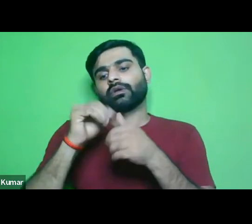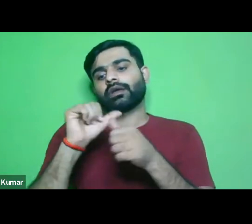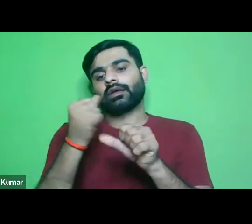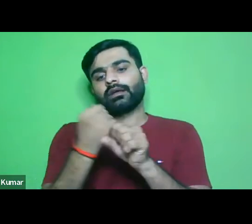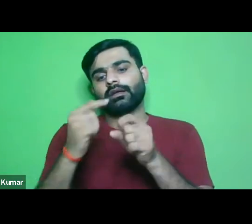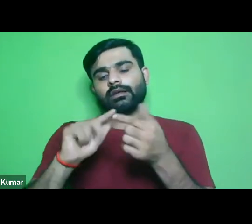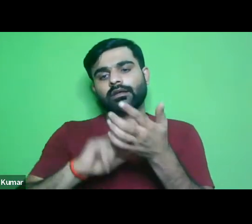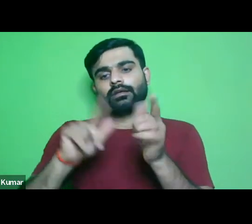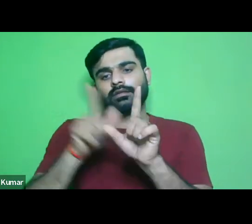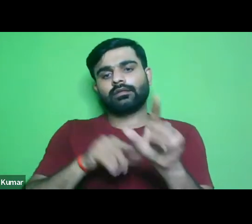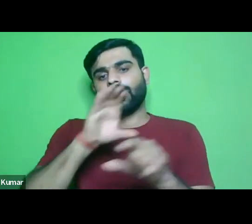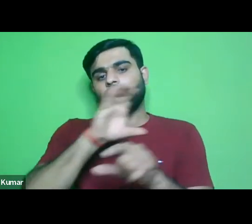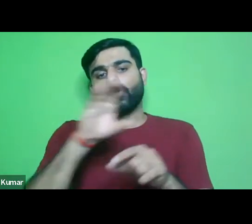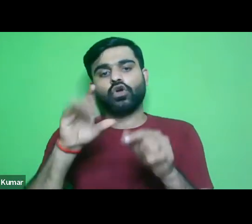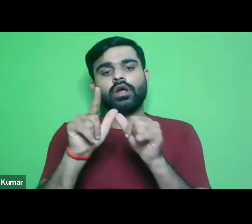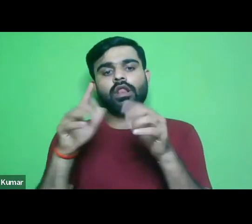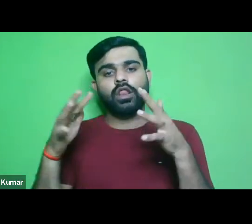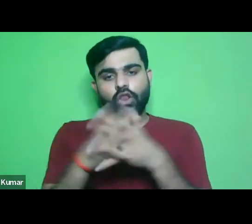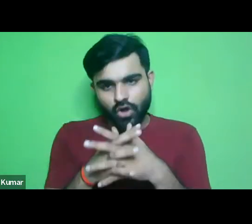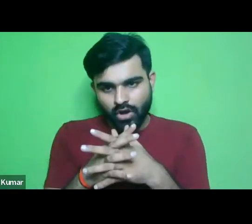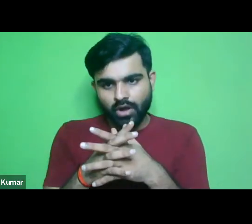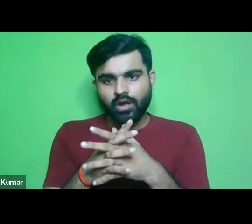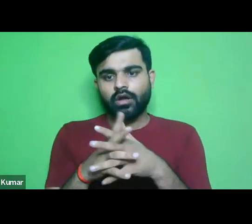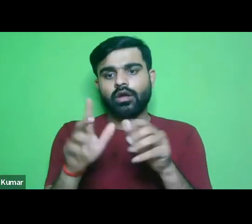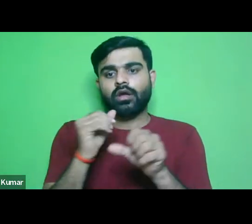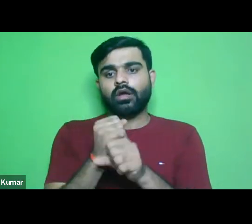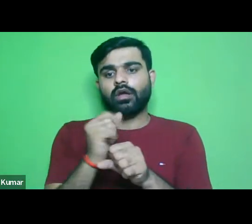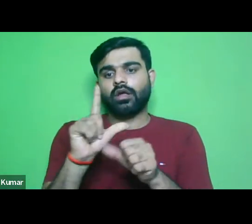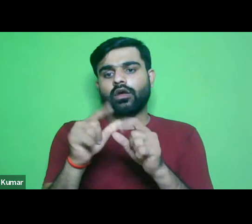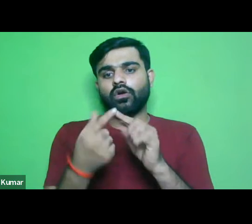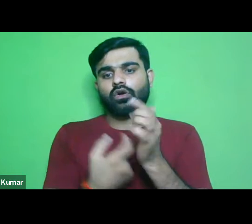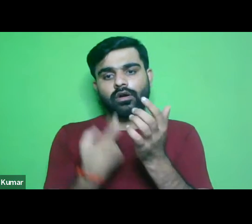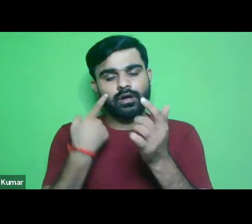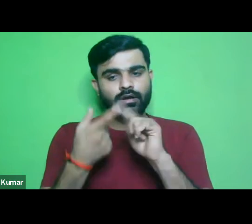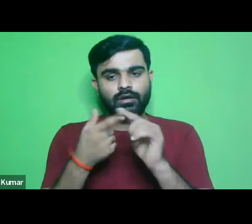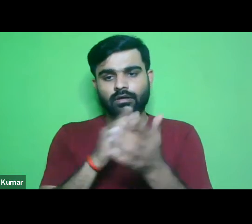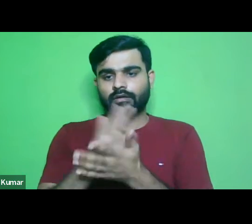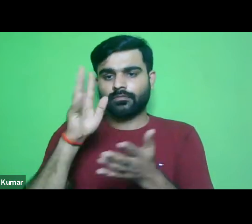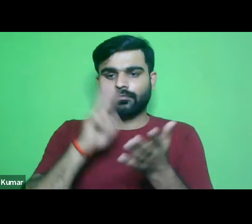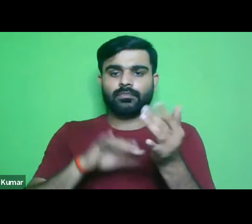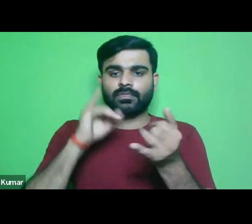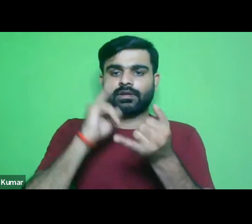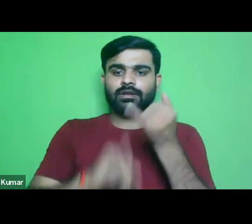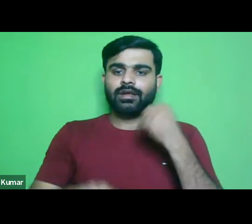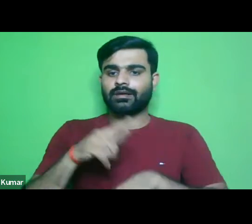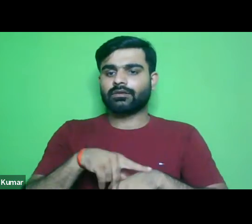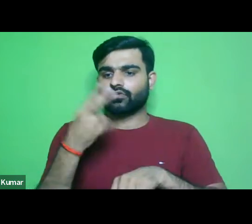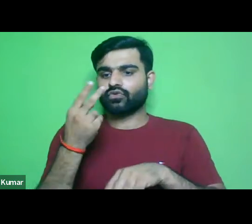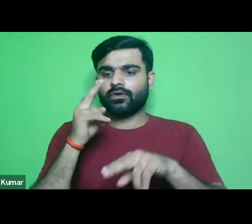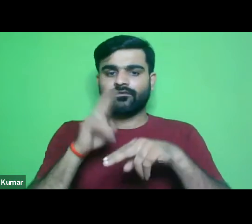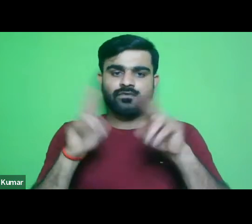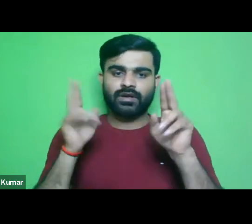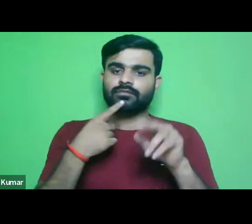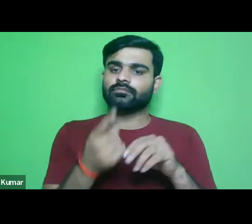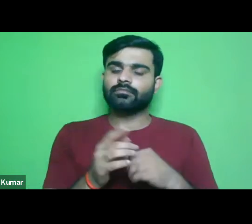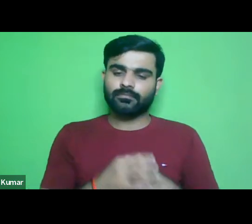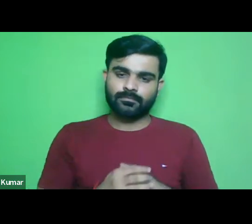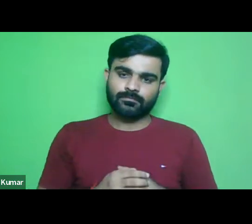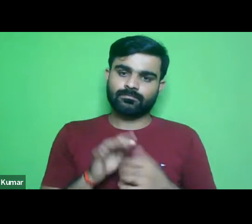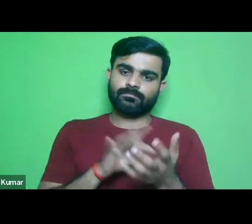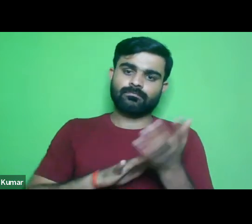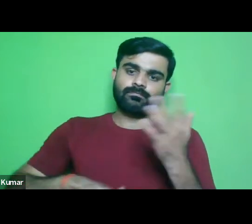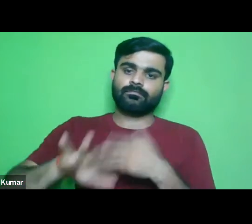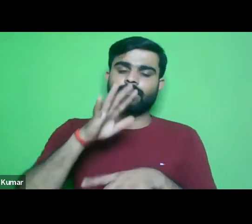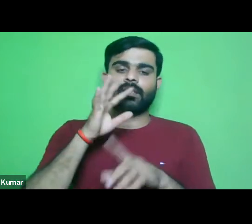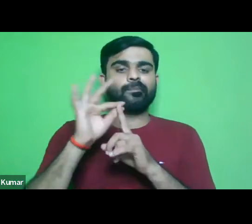horizontal law that attempts to deal with algorithmic decision-making. And just in the last 2 minutes, the final points that I'd like to make around the